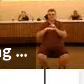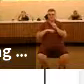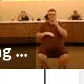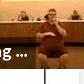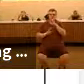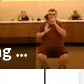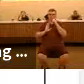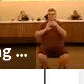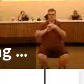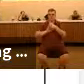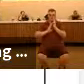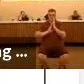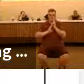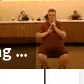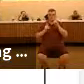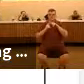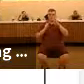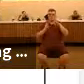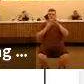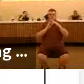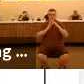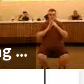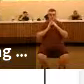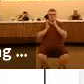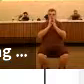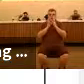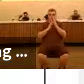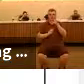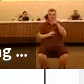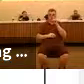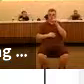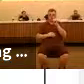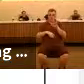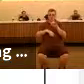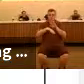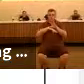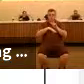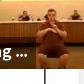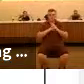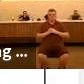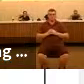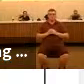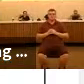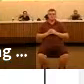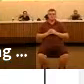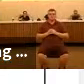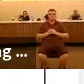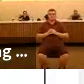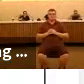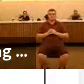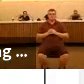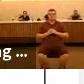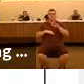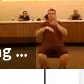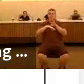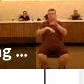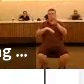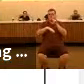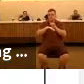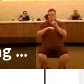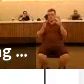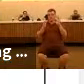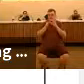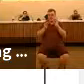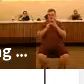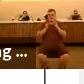for review to the town's traffic consultant, Barton and Legudis. The consultant's